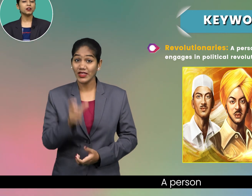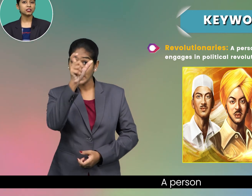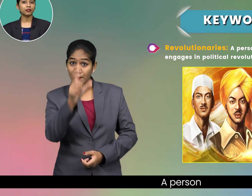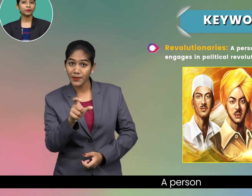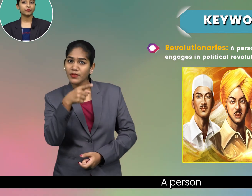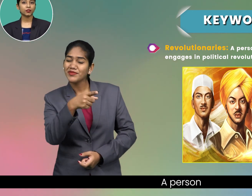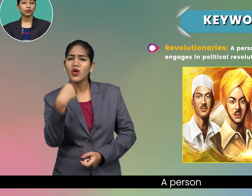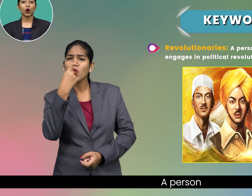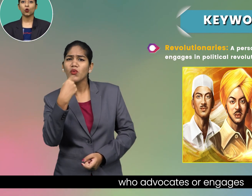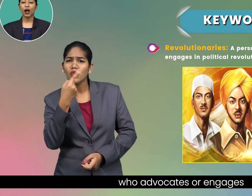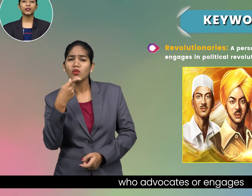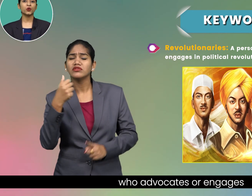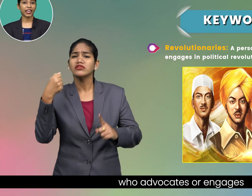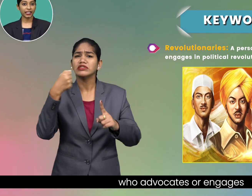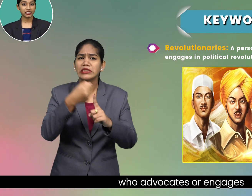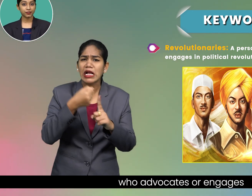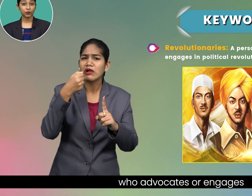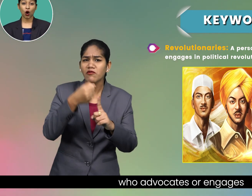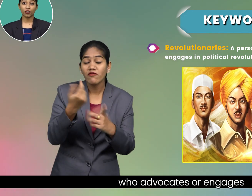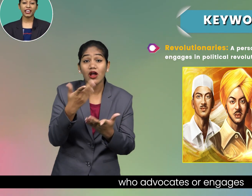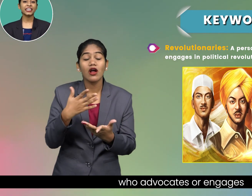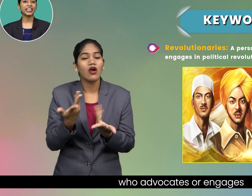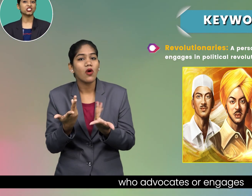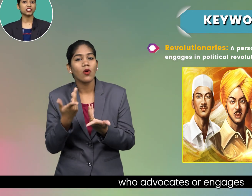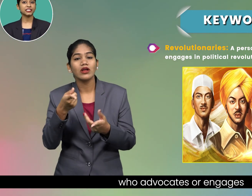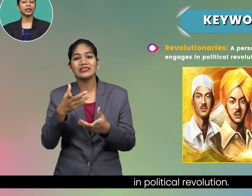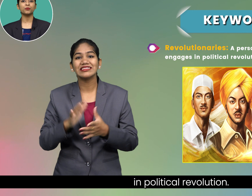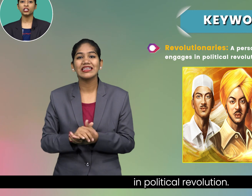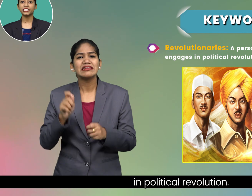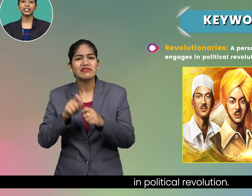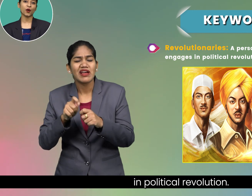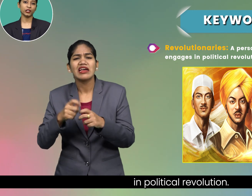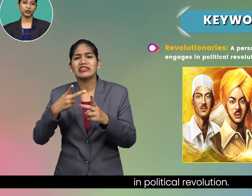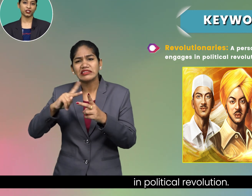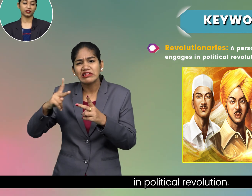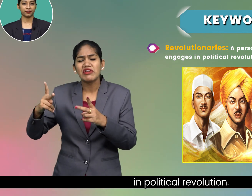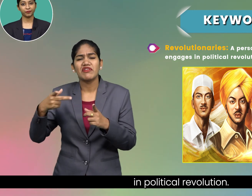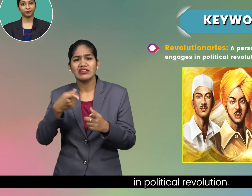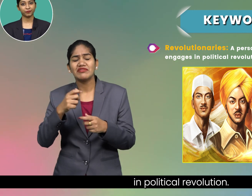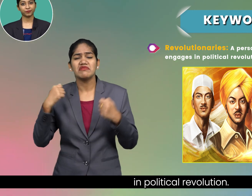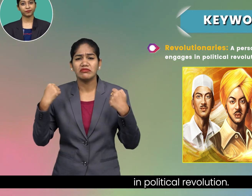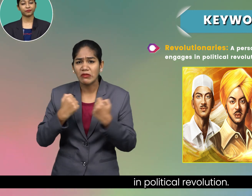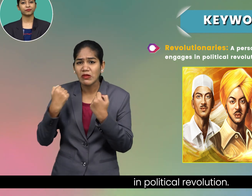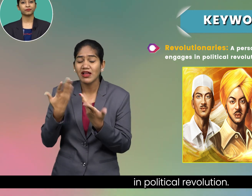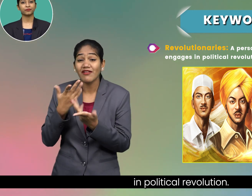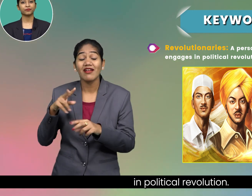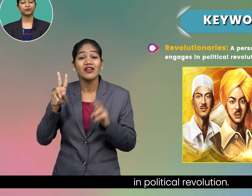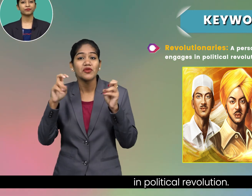a person who advocates or engages in political revolution.